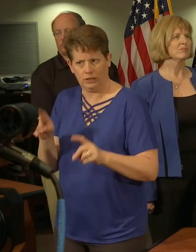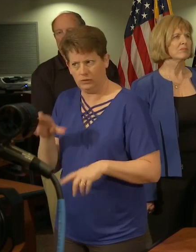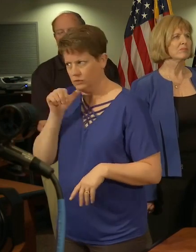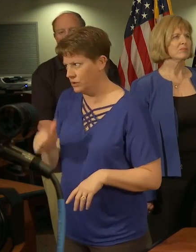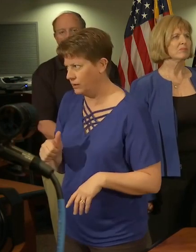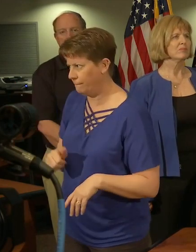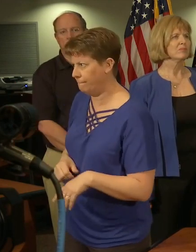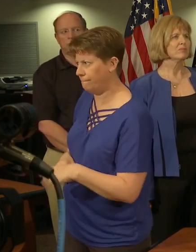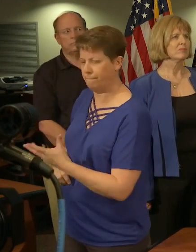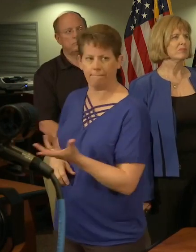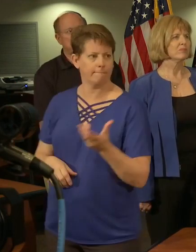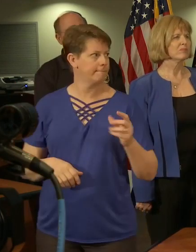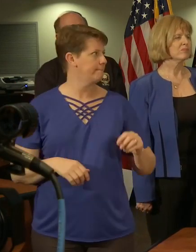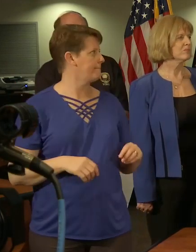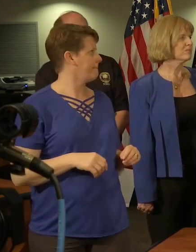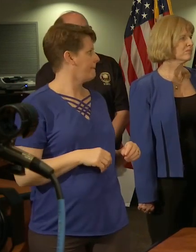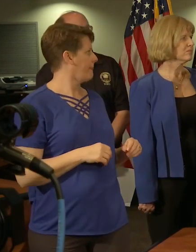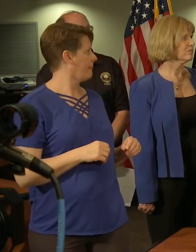as if they need to test or